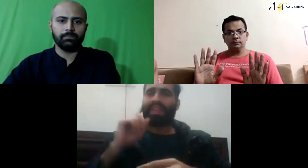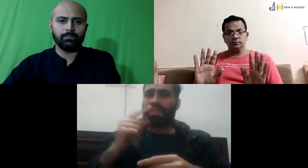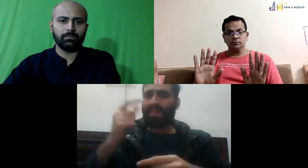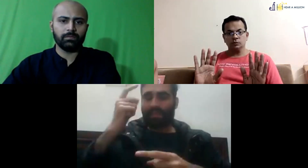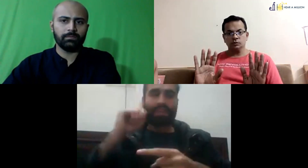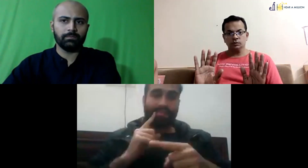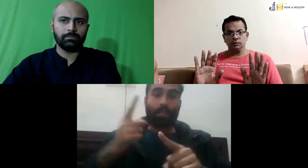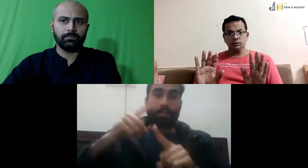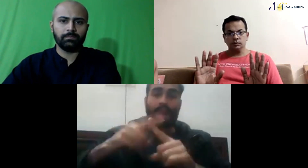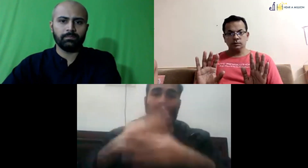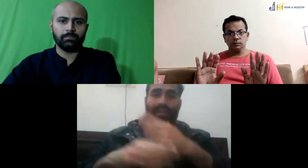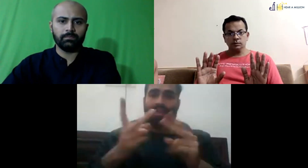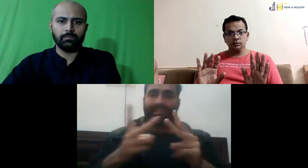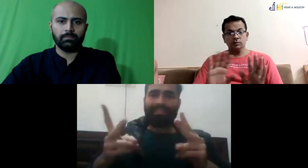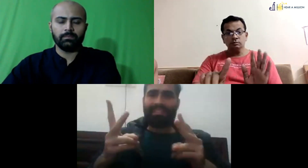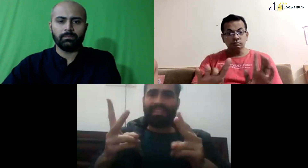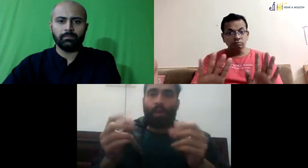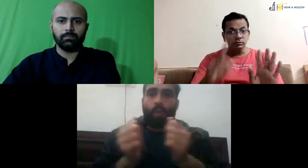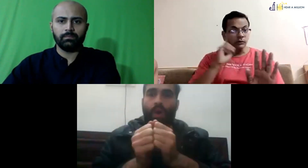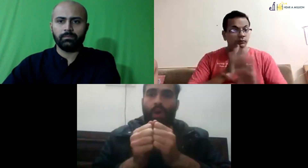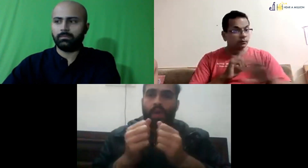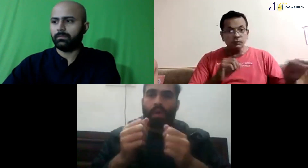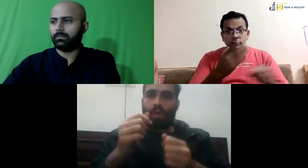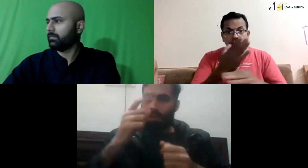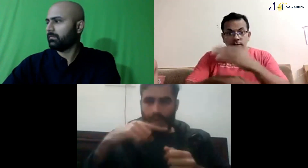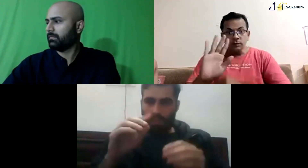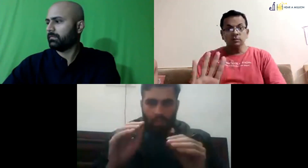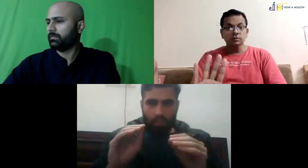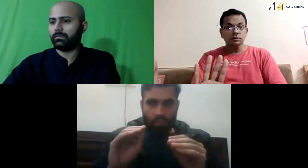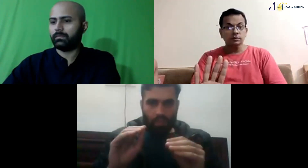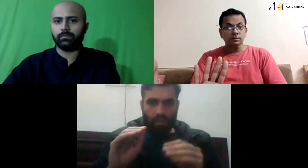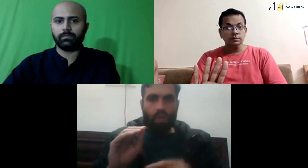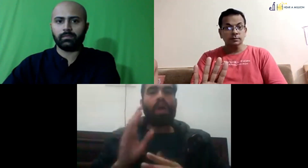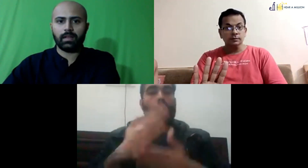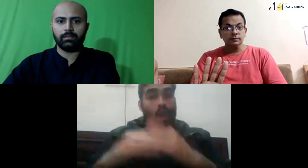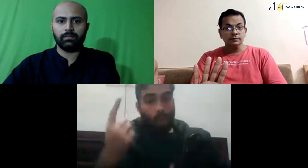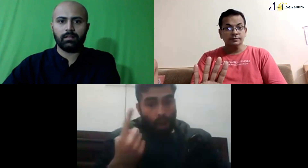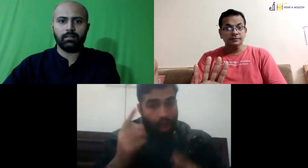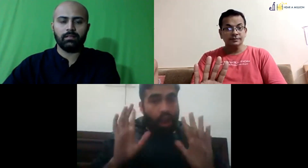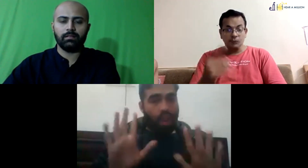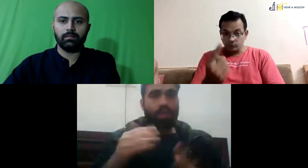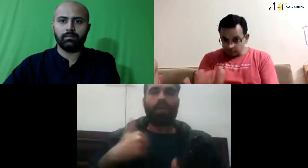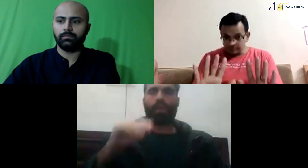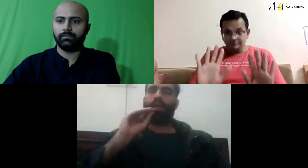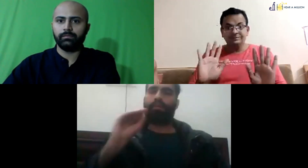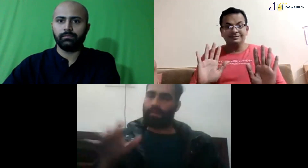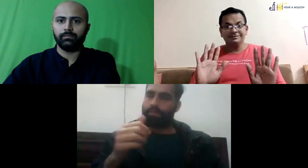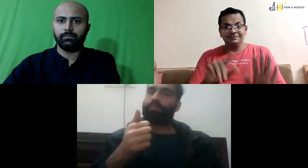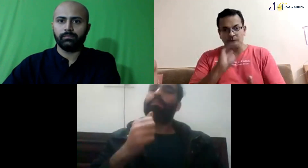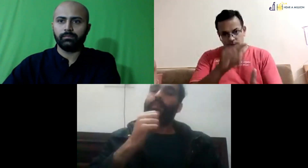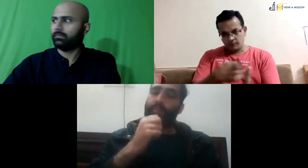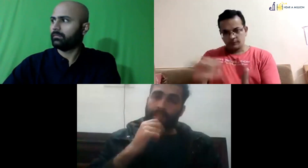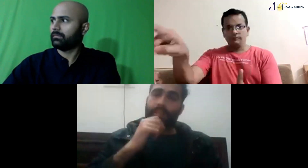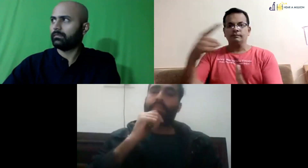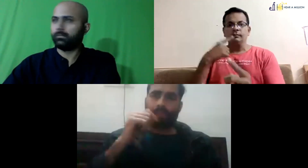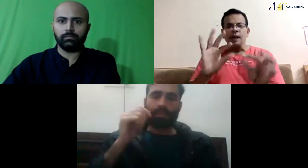disability commissioner. Commissioner, okay, so there is a different disability offices. Okay, how we will contact?